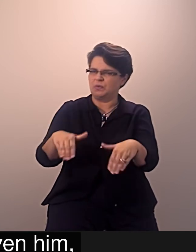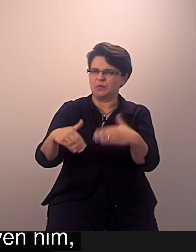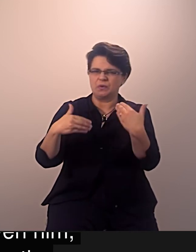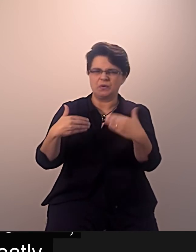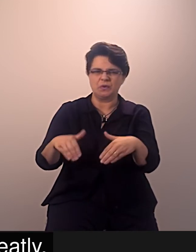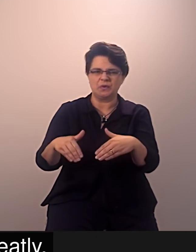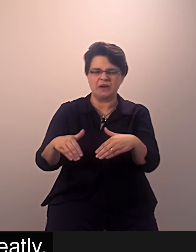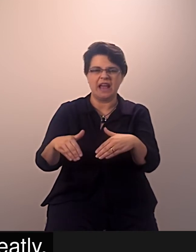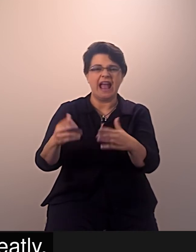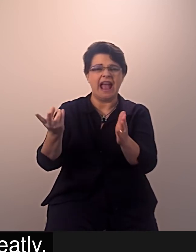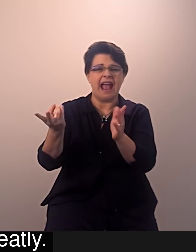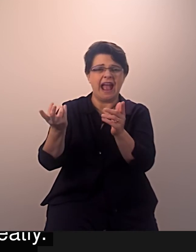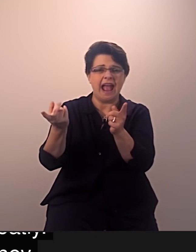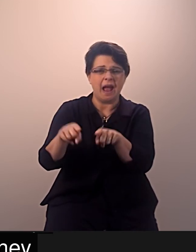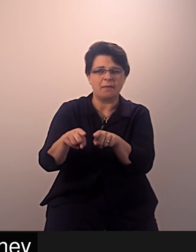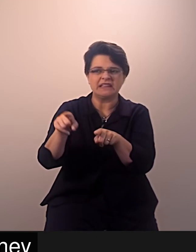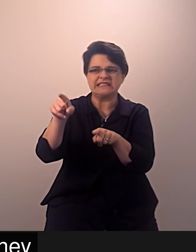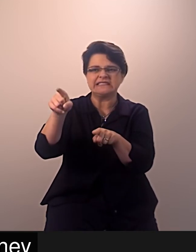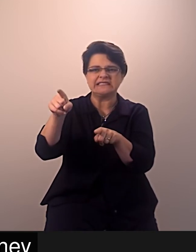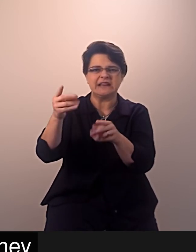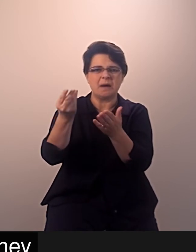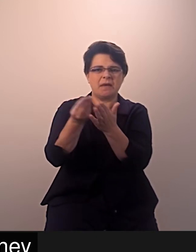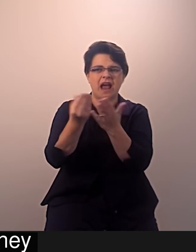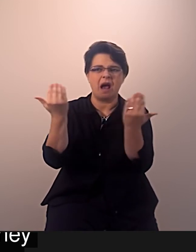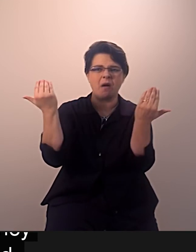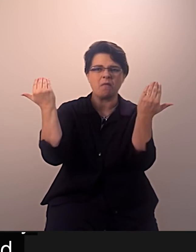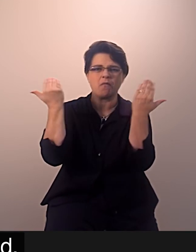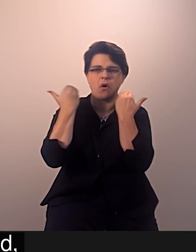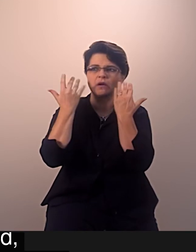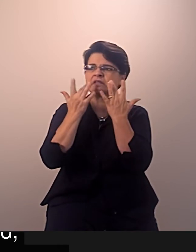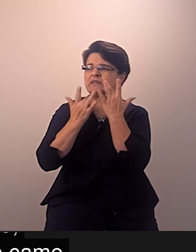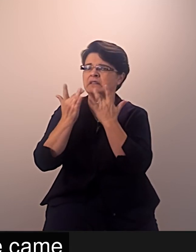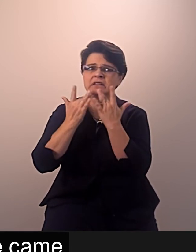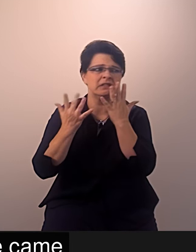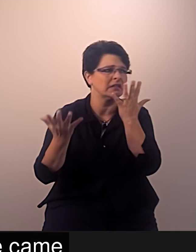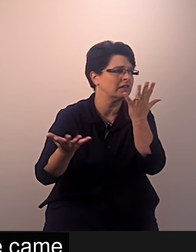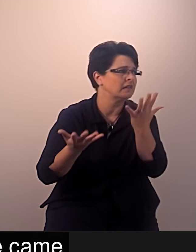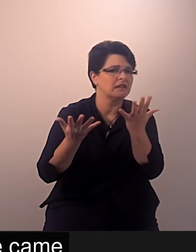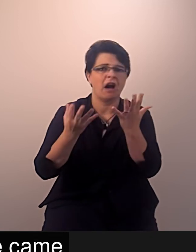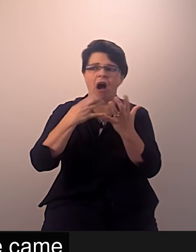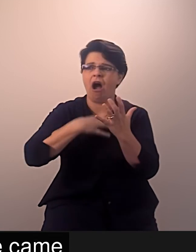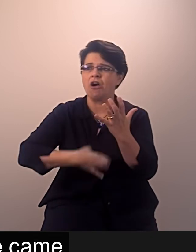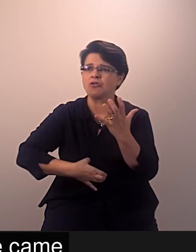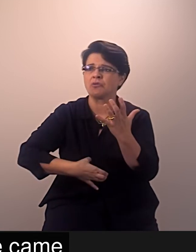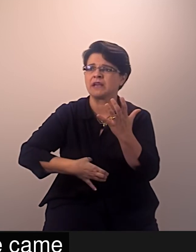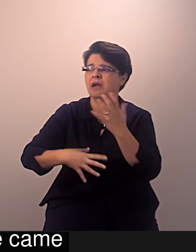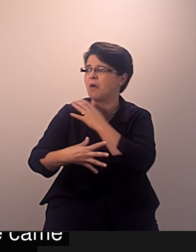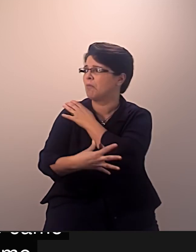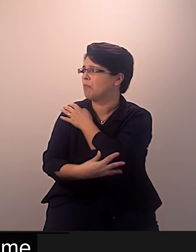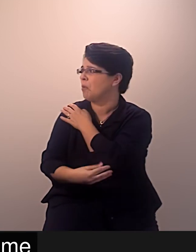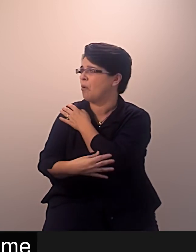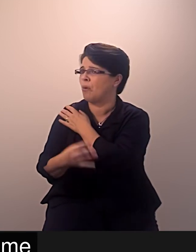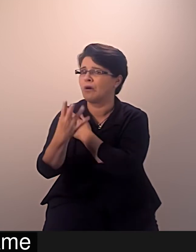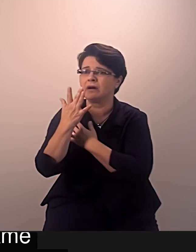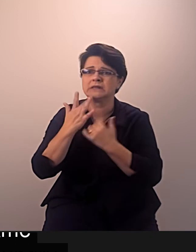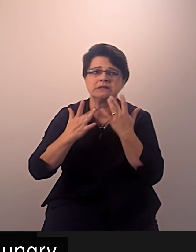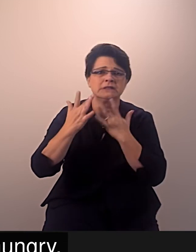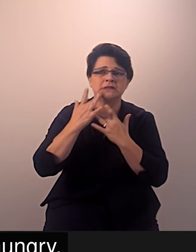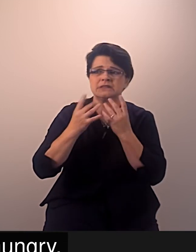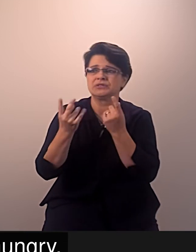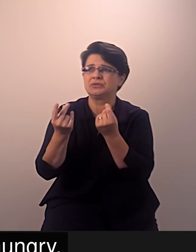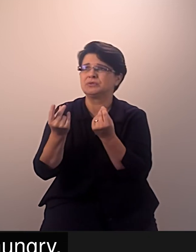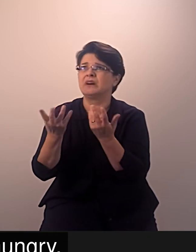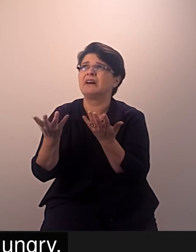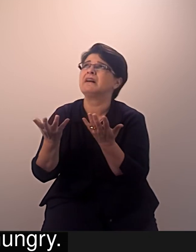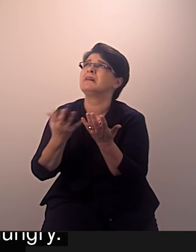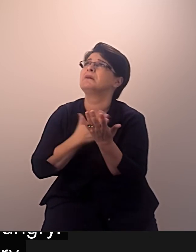After his money was finished, a severe famine came and he became very poor and hungry. He was sorry for